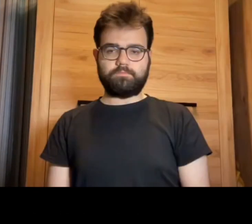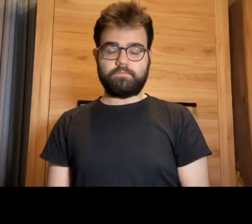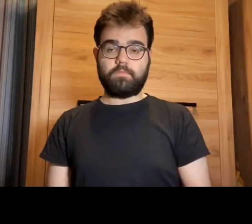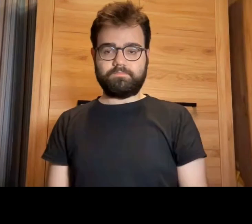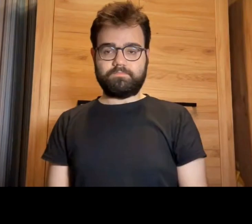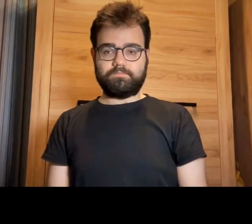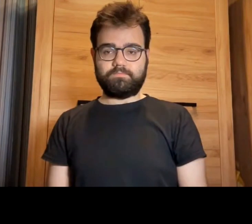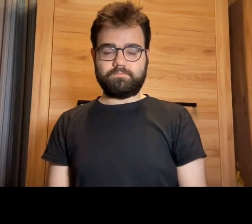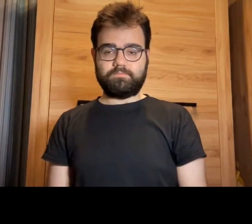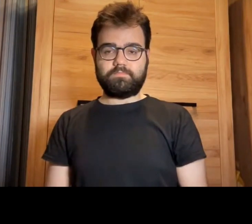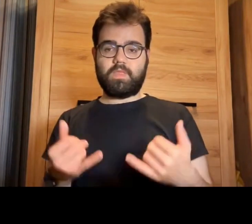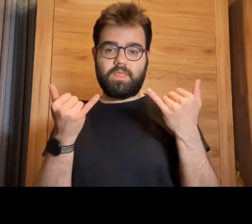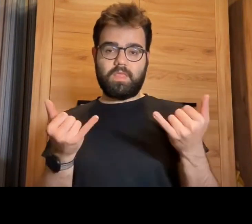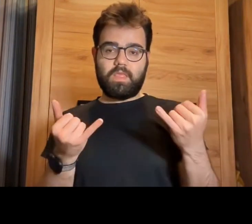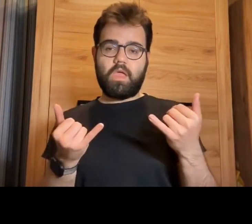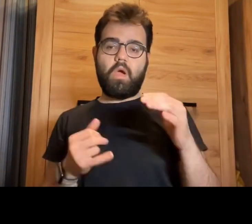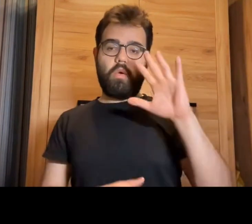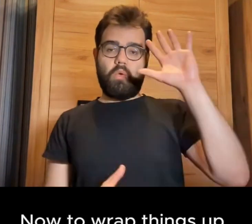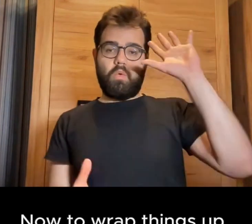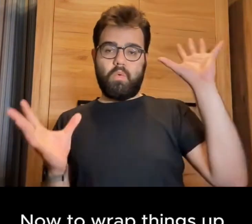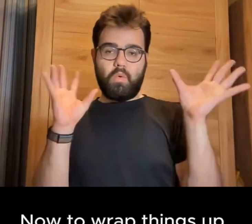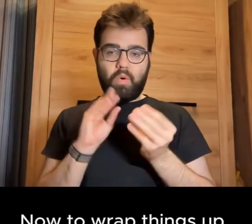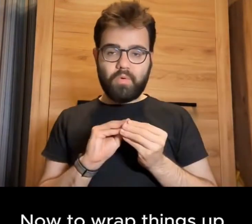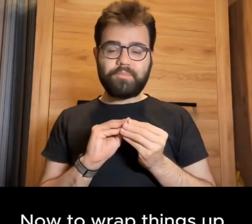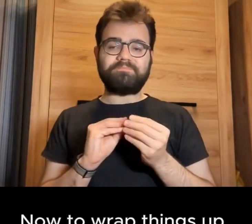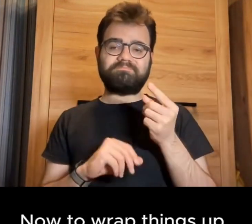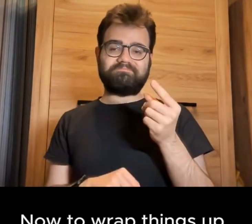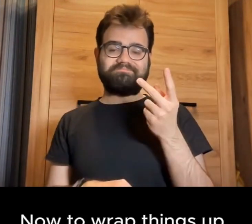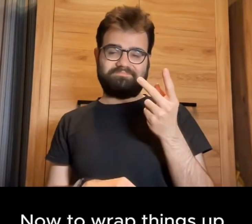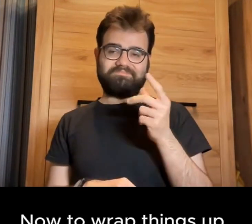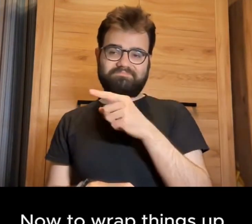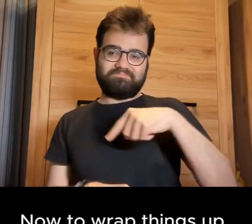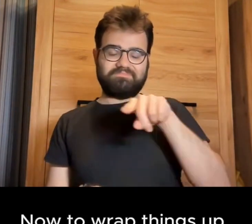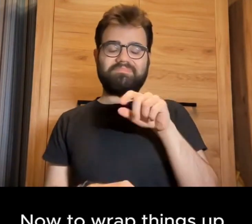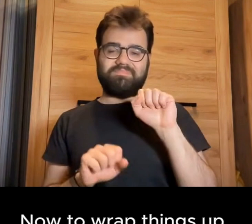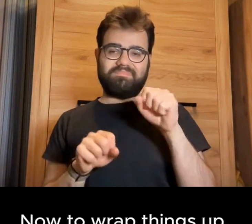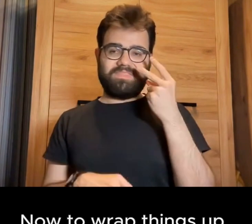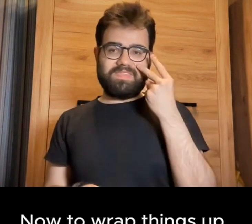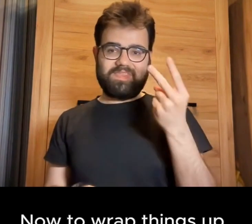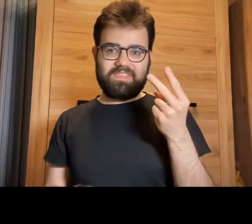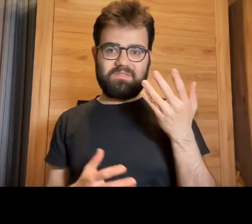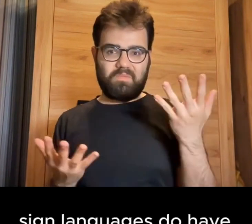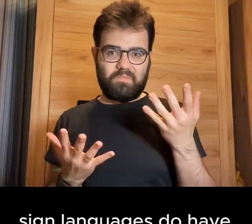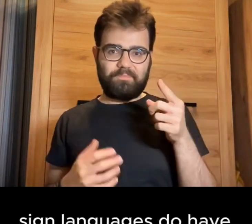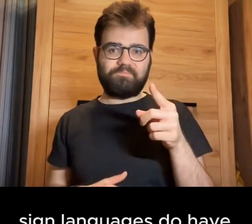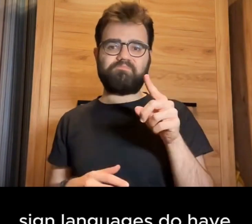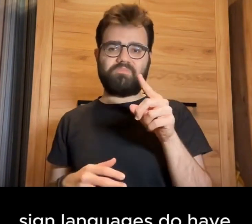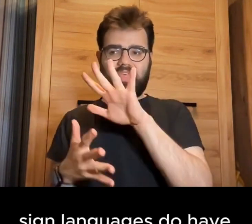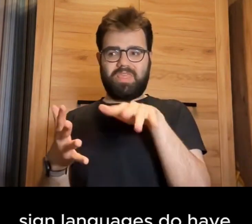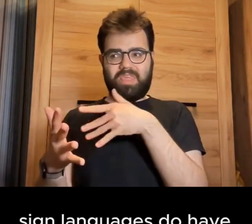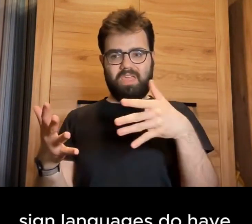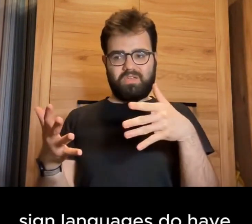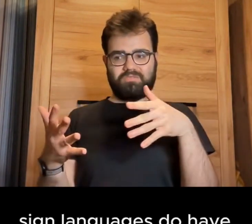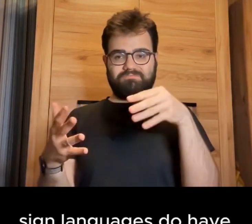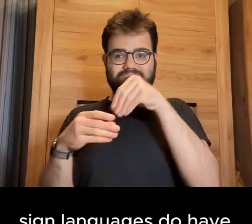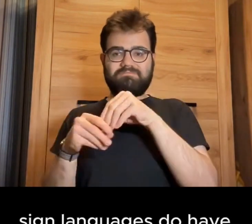cars. And to wrap things up, as you can see, sign